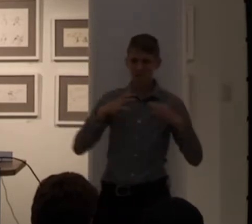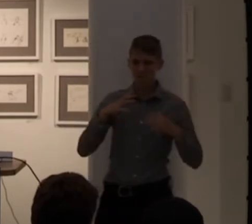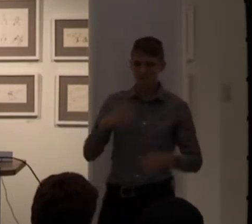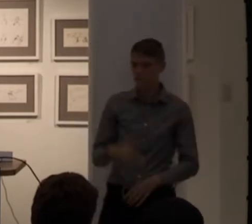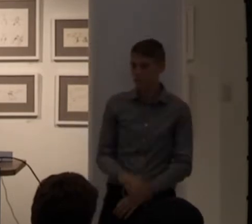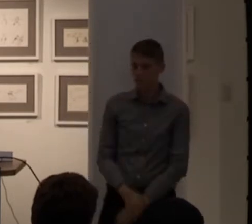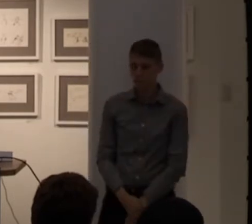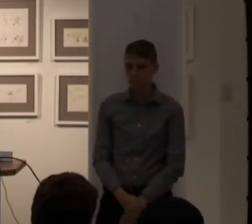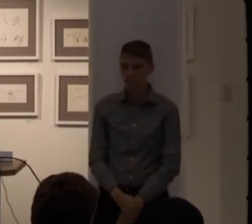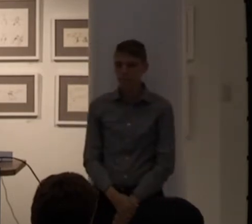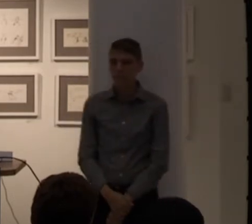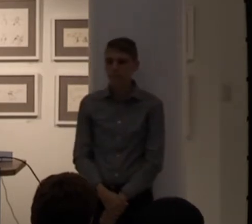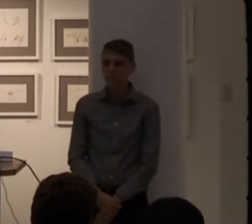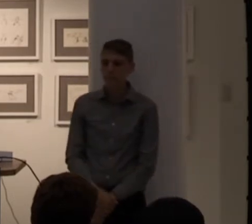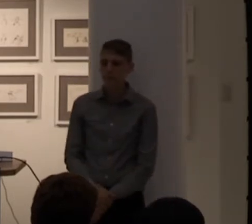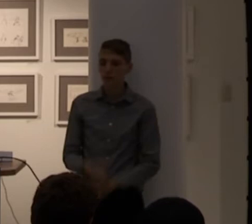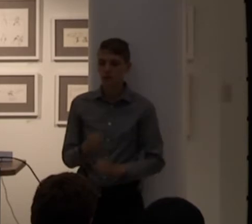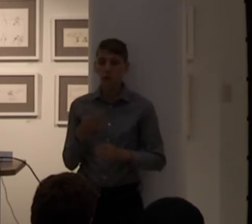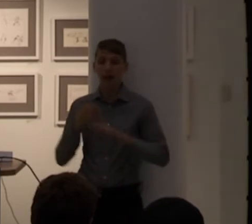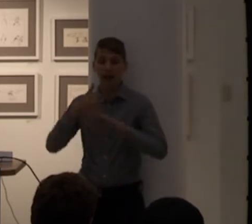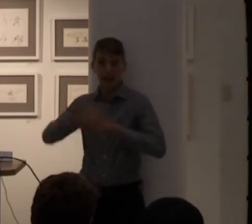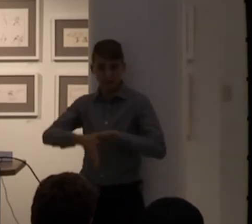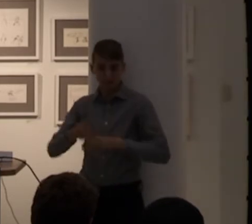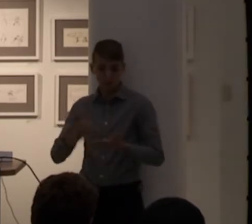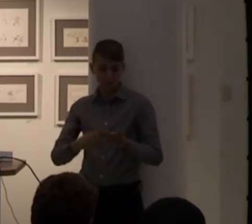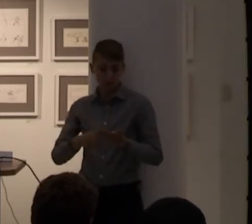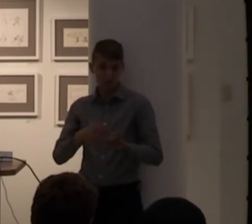then I discussed the technology.